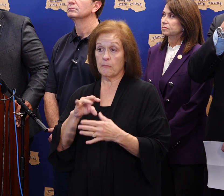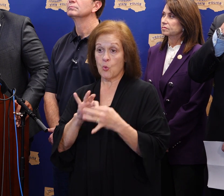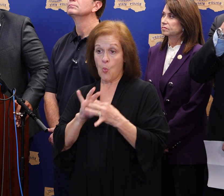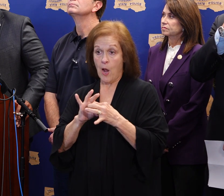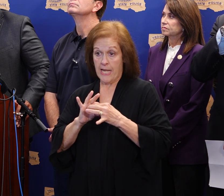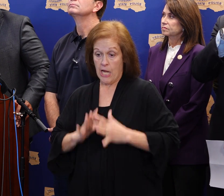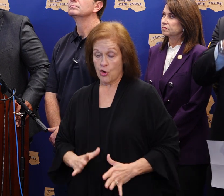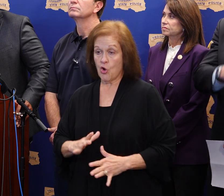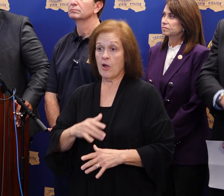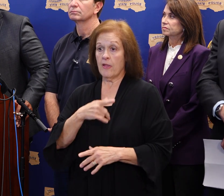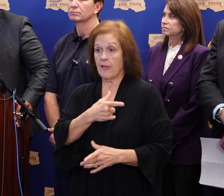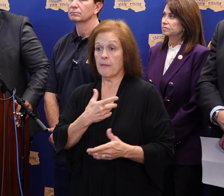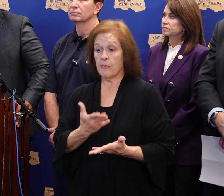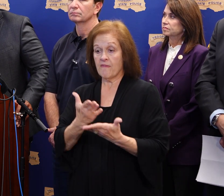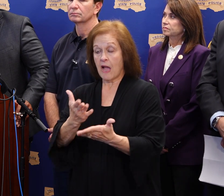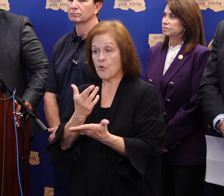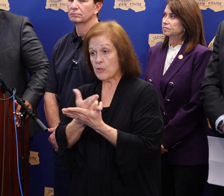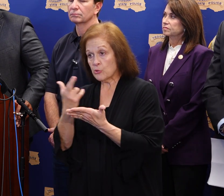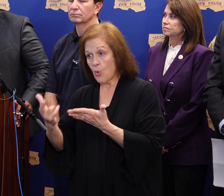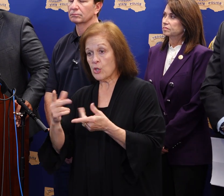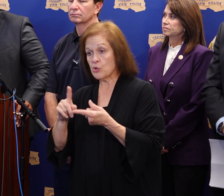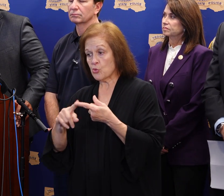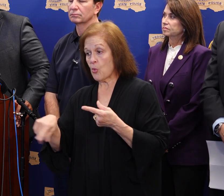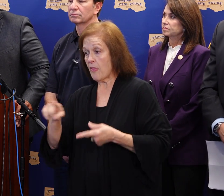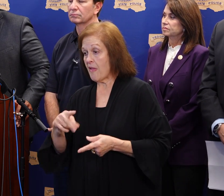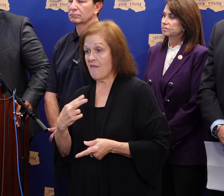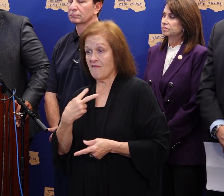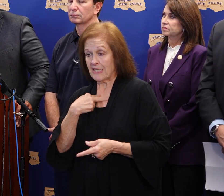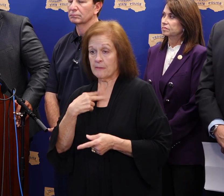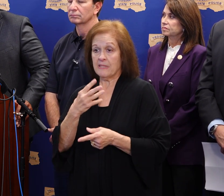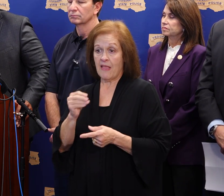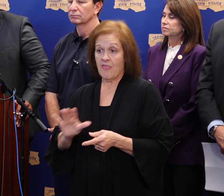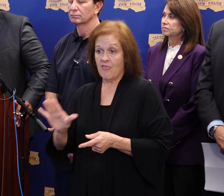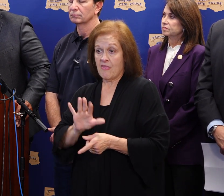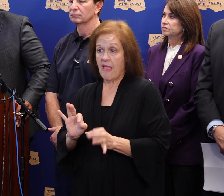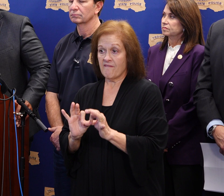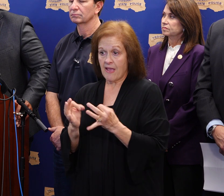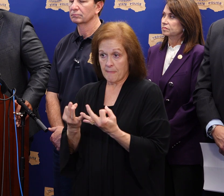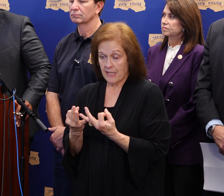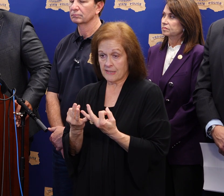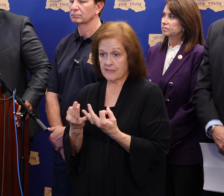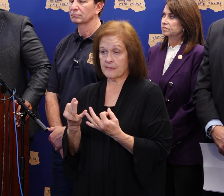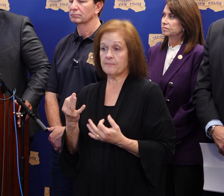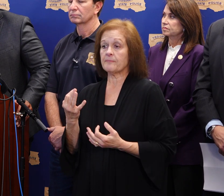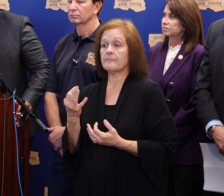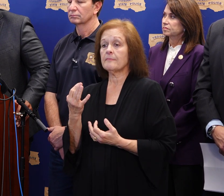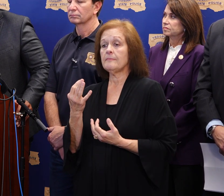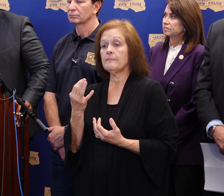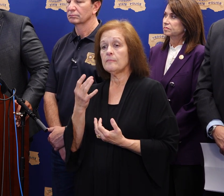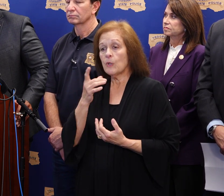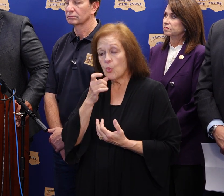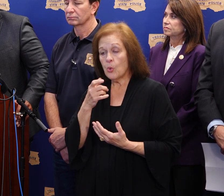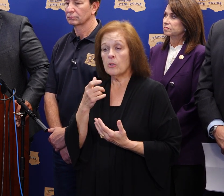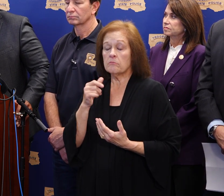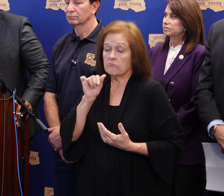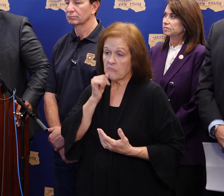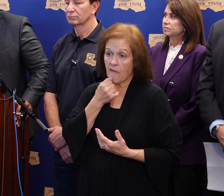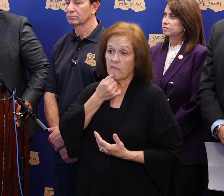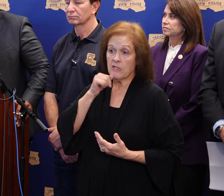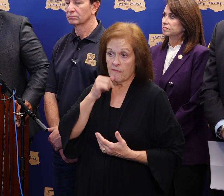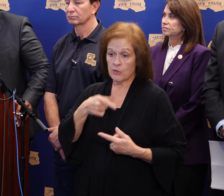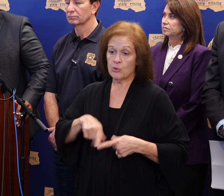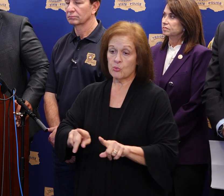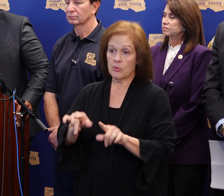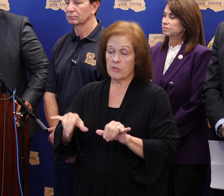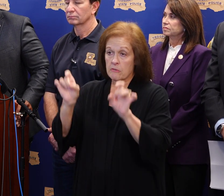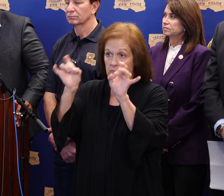and they provide resources to the victims and the family members that have suffered greatly during